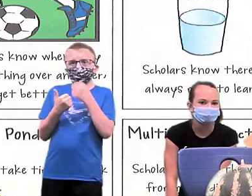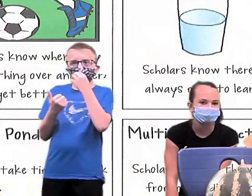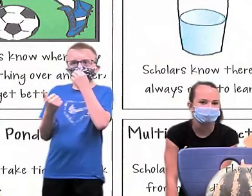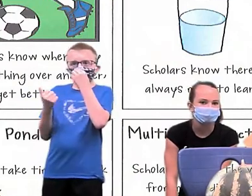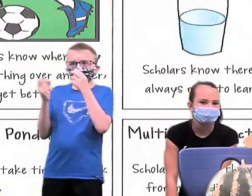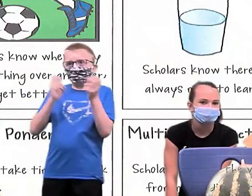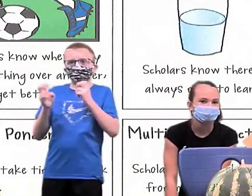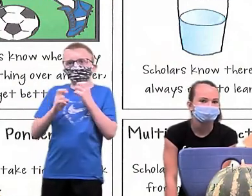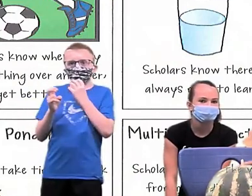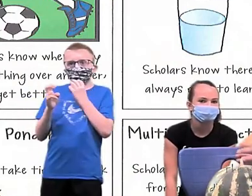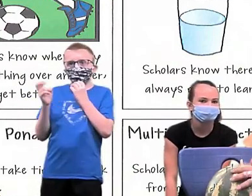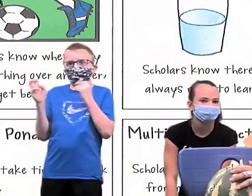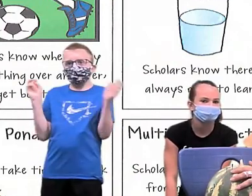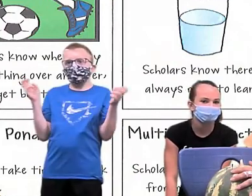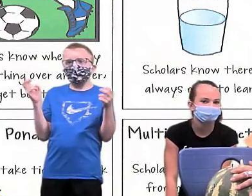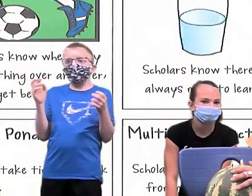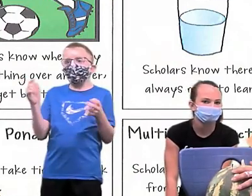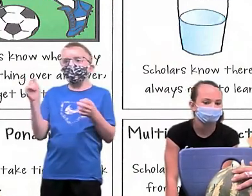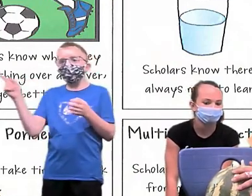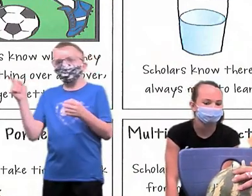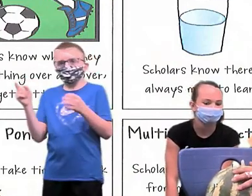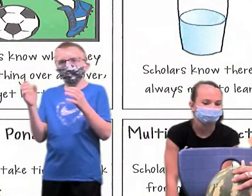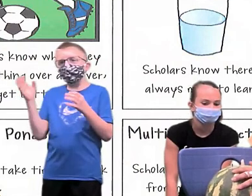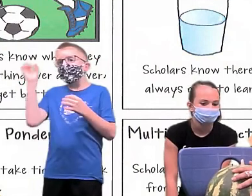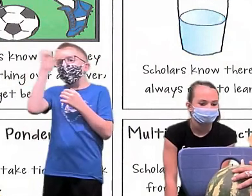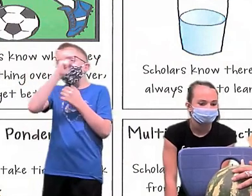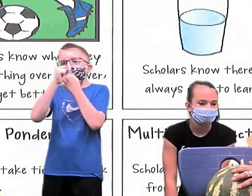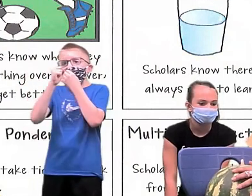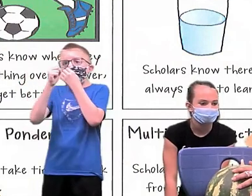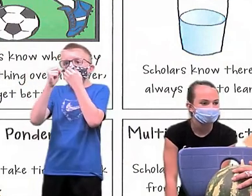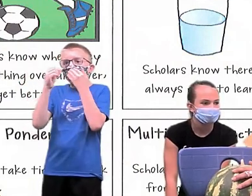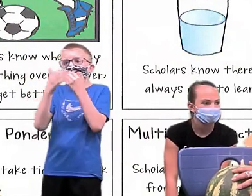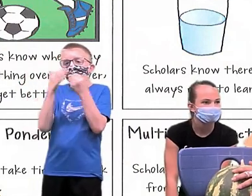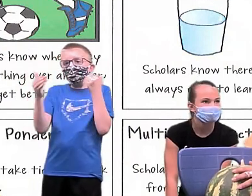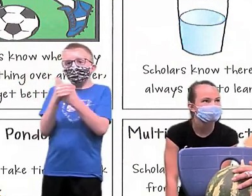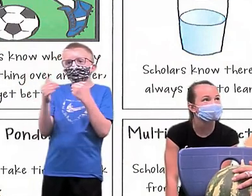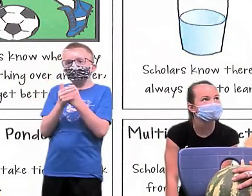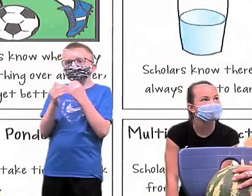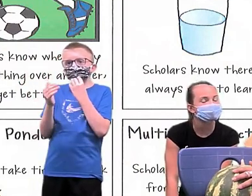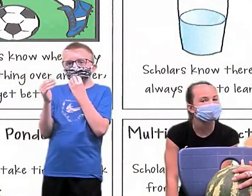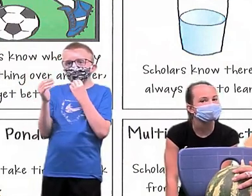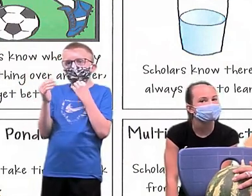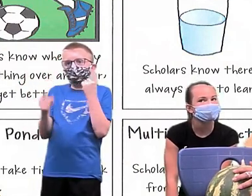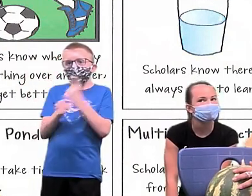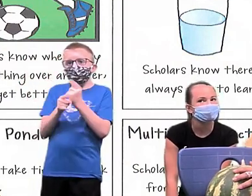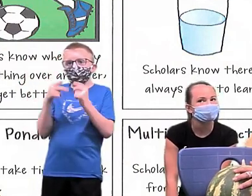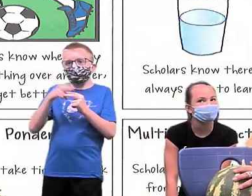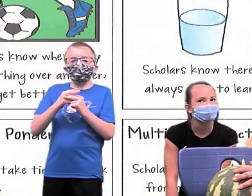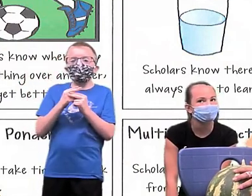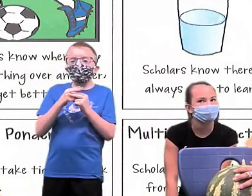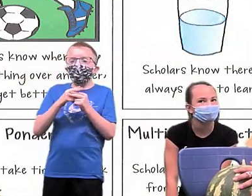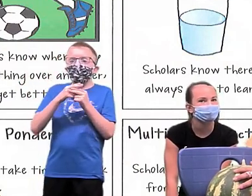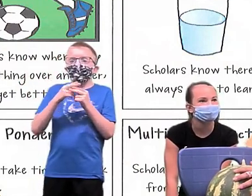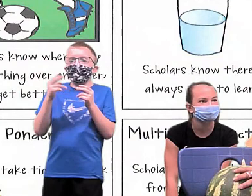class who guesses the weight of this watermelon will get to eat it